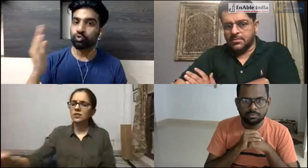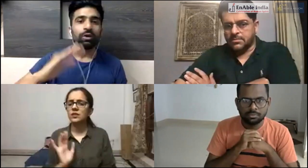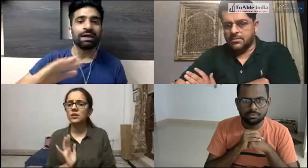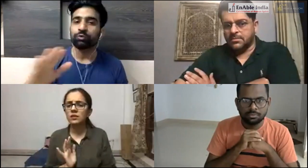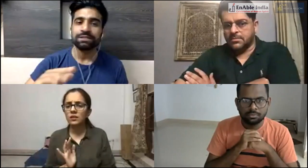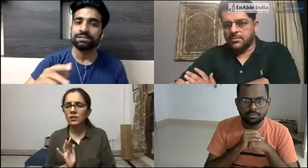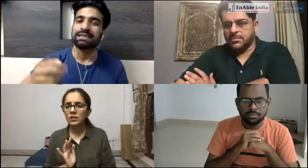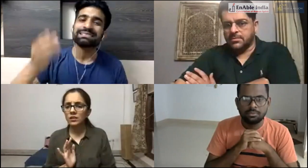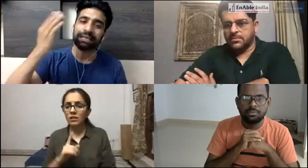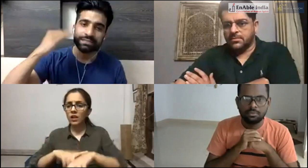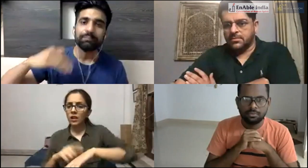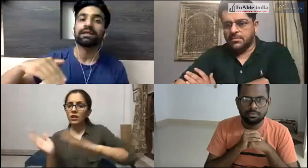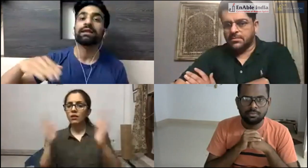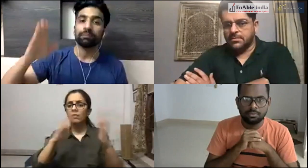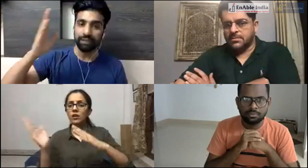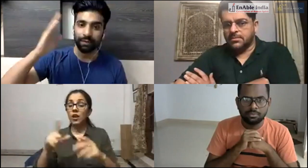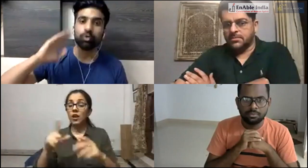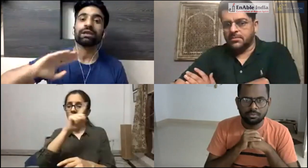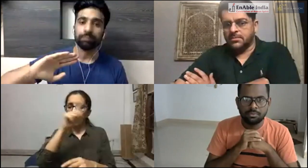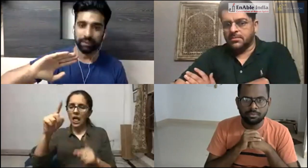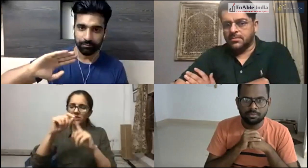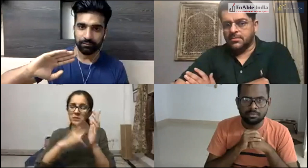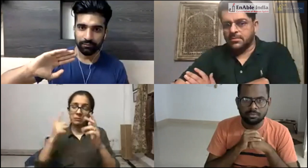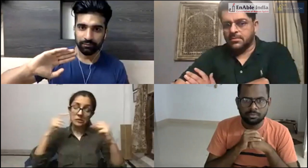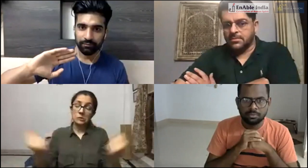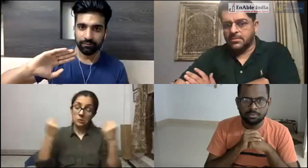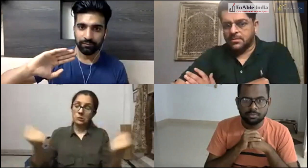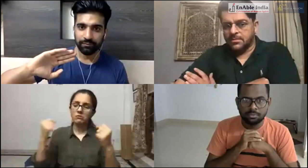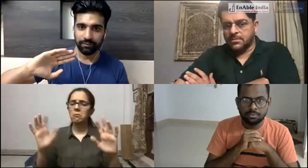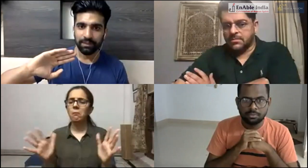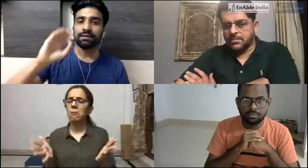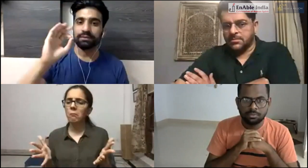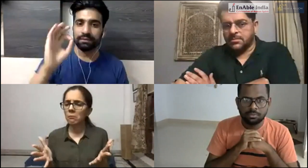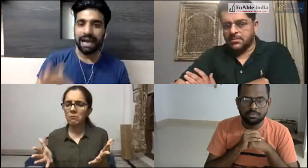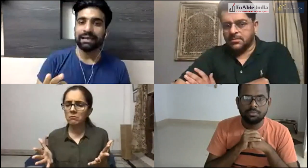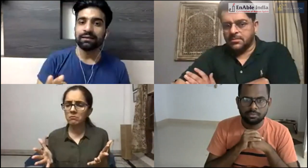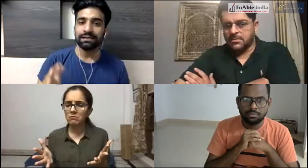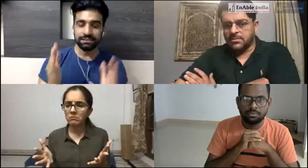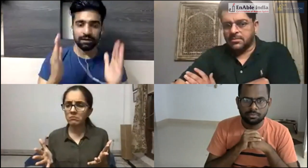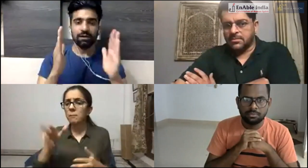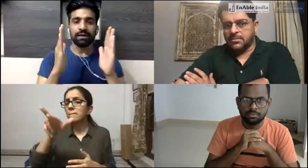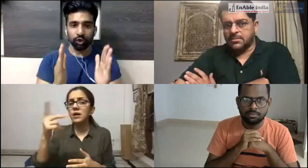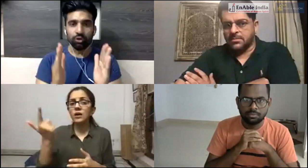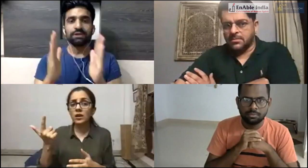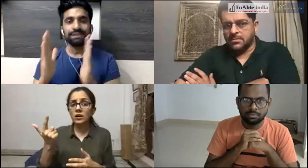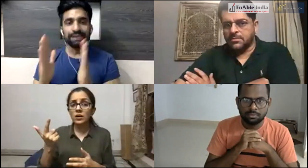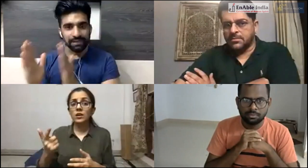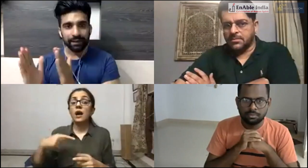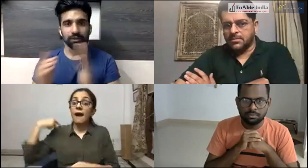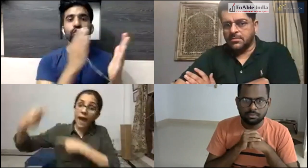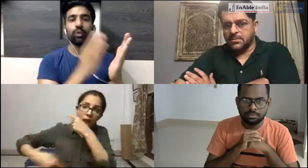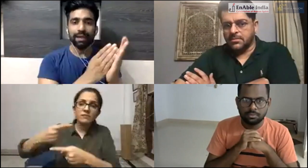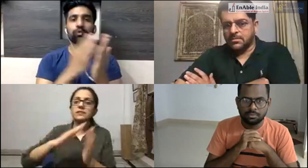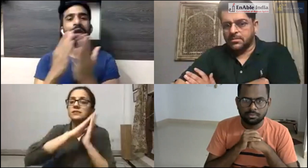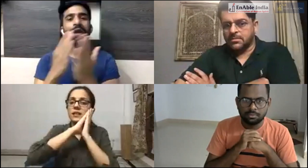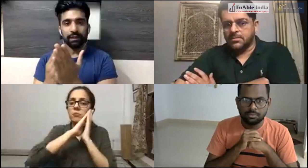You don't have to necessarily sleep at 11 p.m. or 10 p.m. The ideal is a regular sleep cycle,